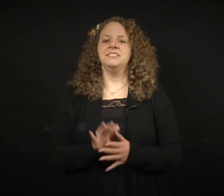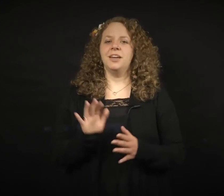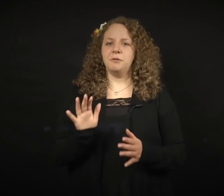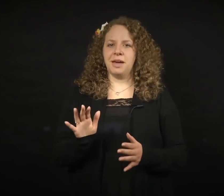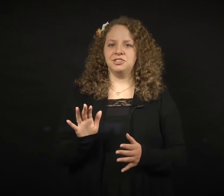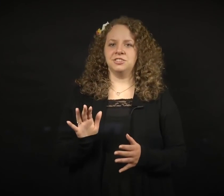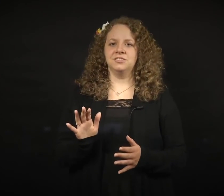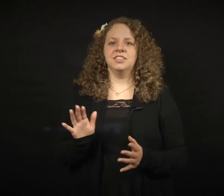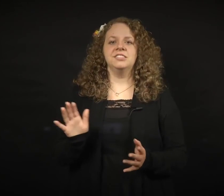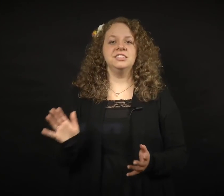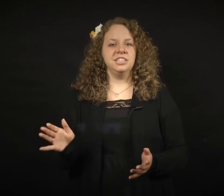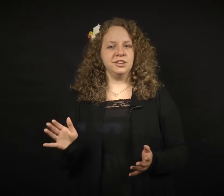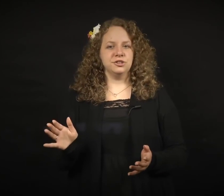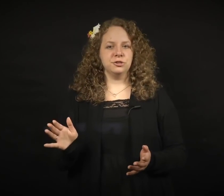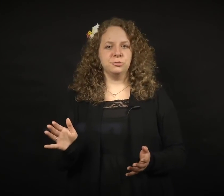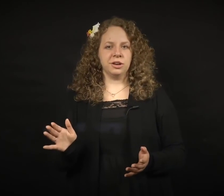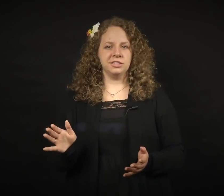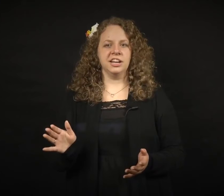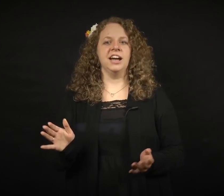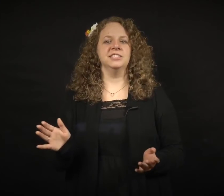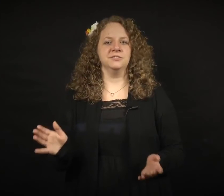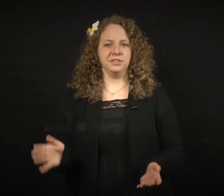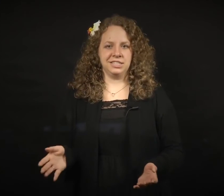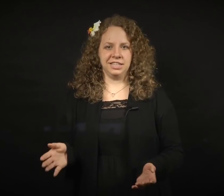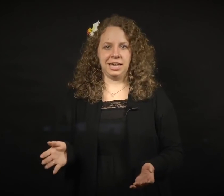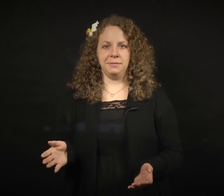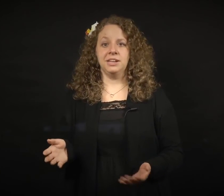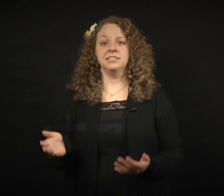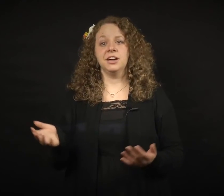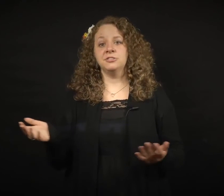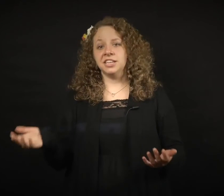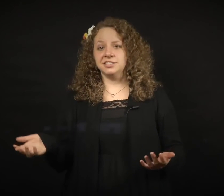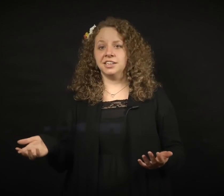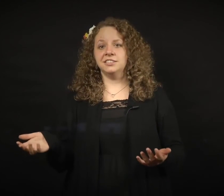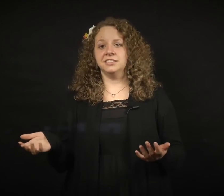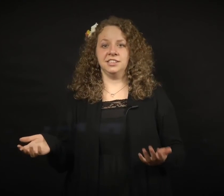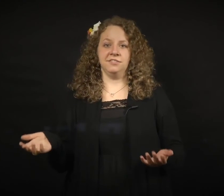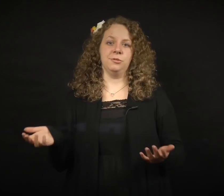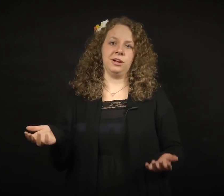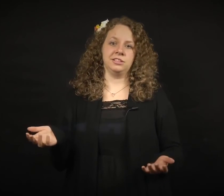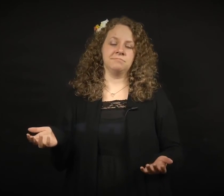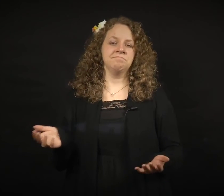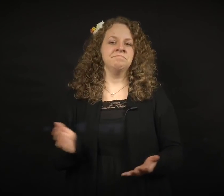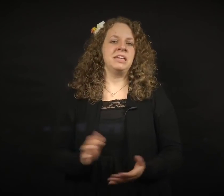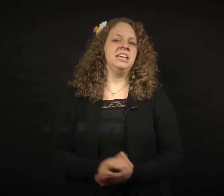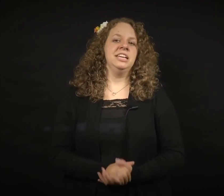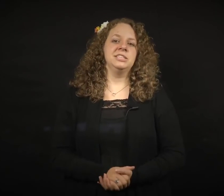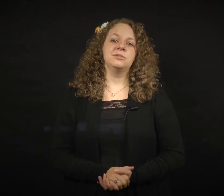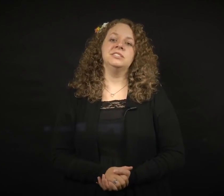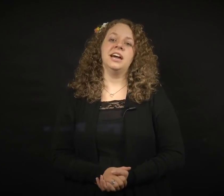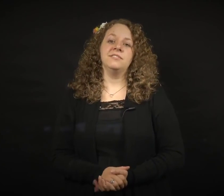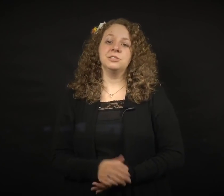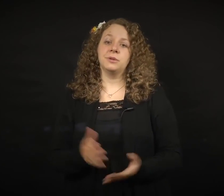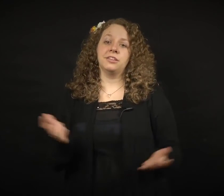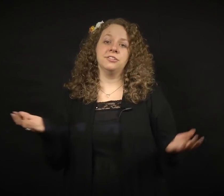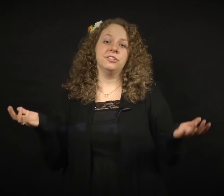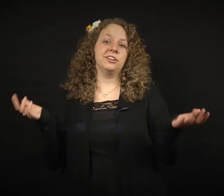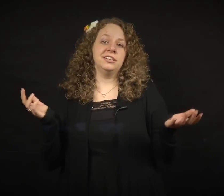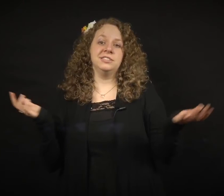Now imagine that the teenager who works there has to fix the game and is now testing it to see if it works. He's going to have this regular look on his